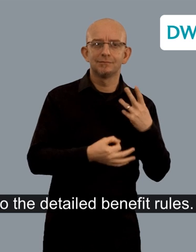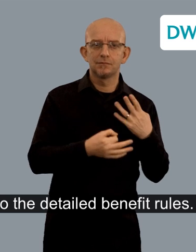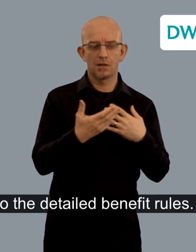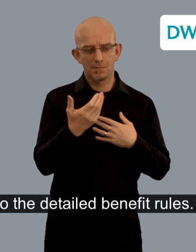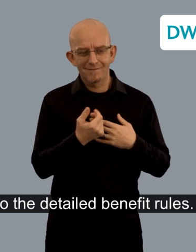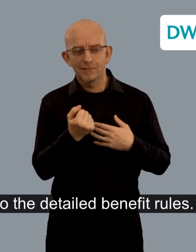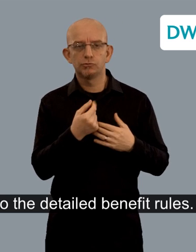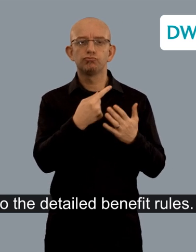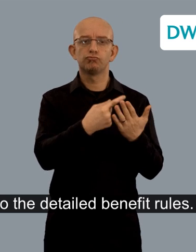rules.